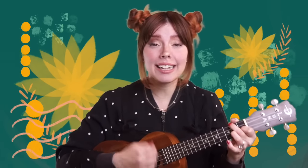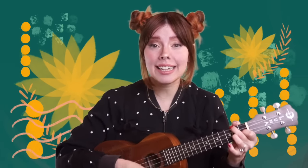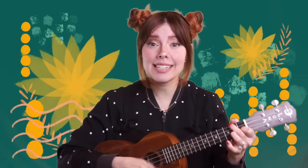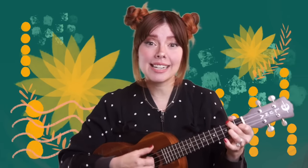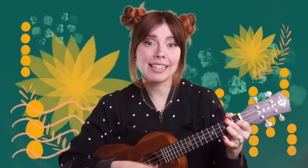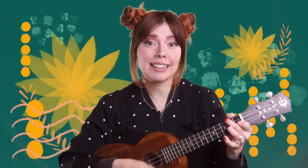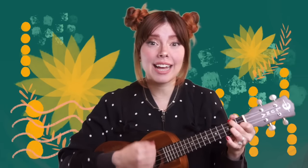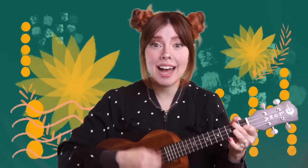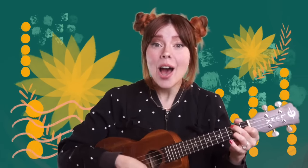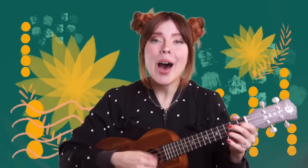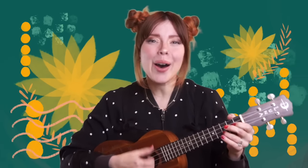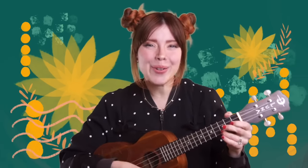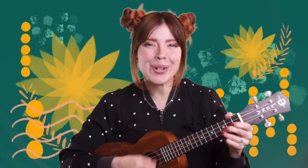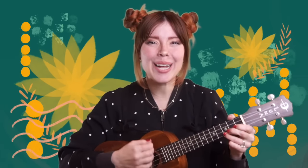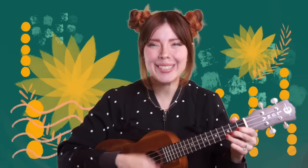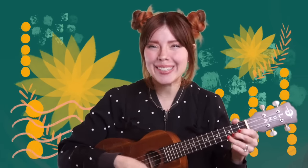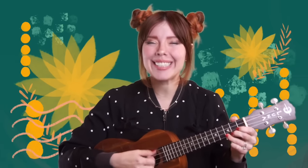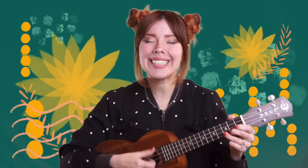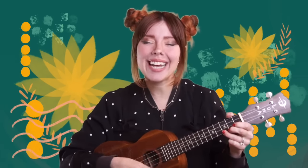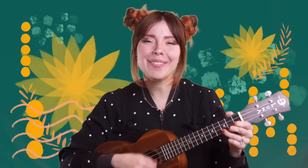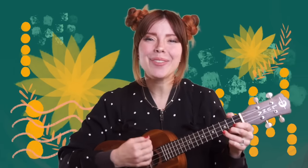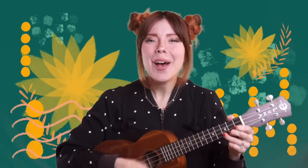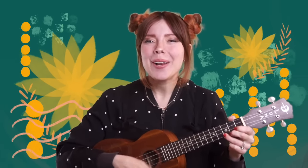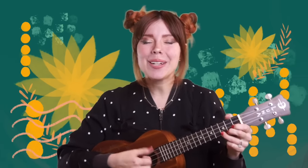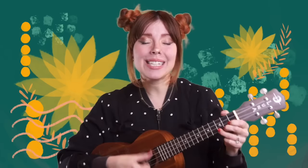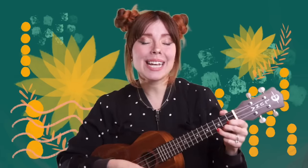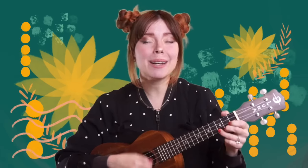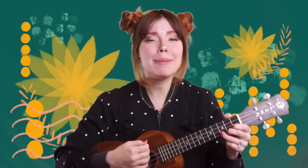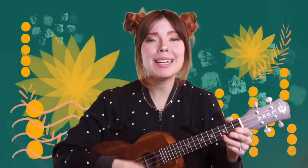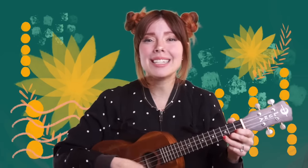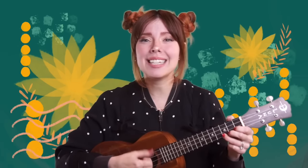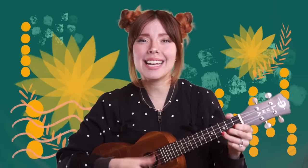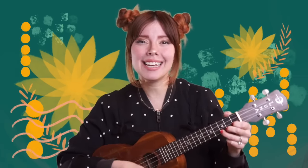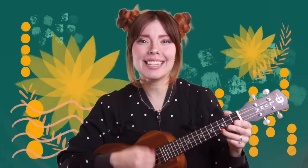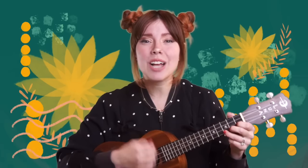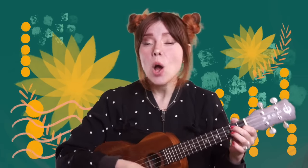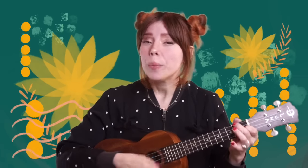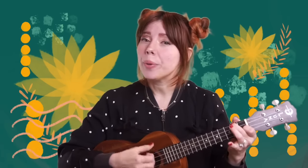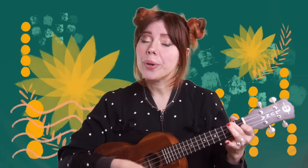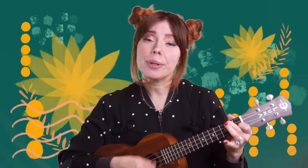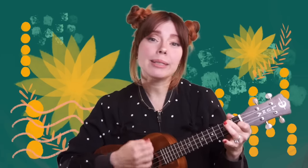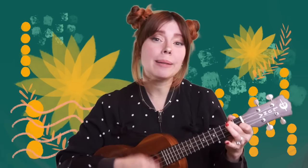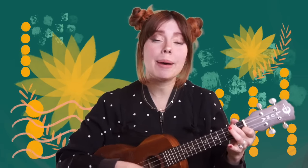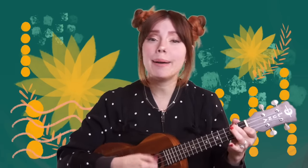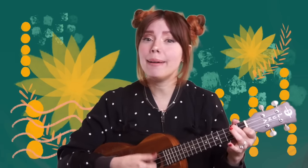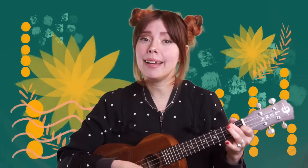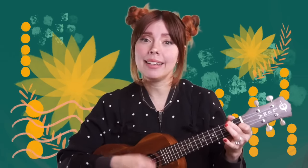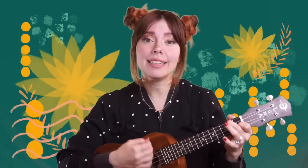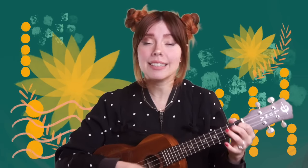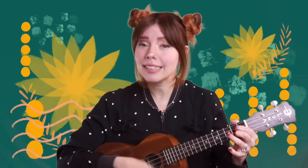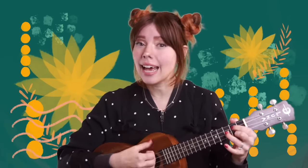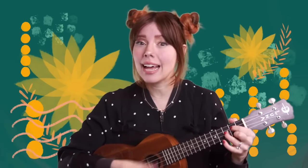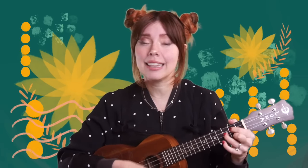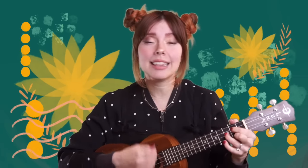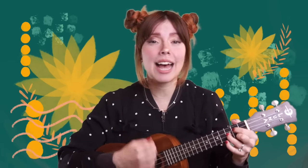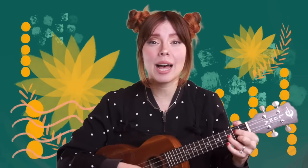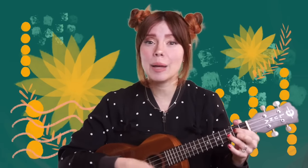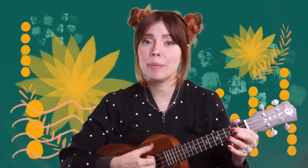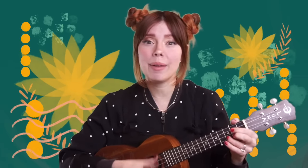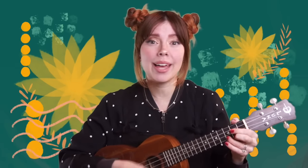Z. Ahora yo sé, lo sabes, sé. Próxima vez, cántame.